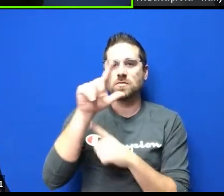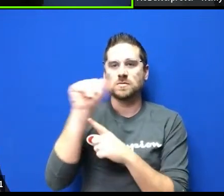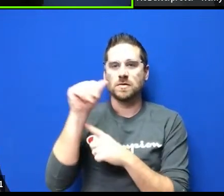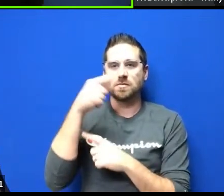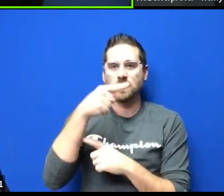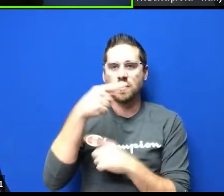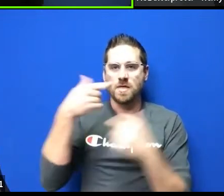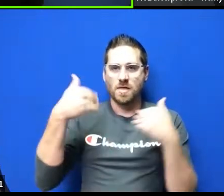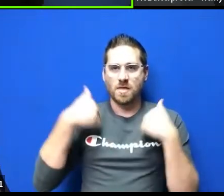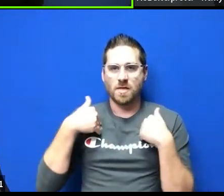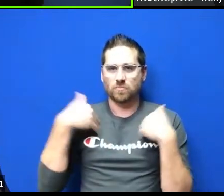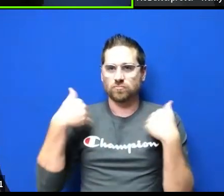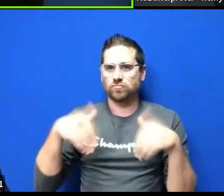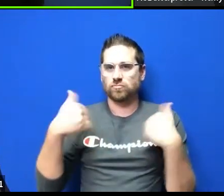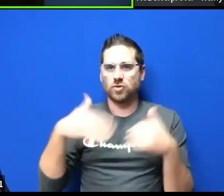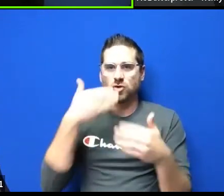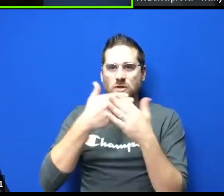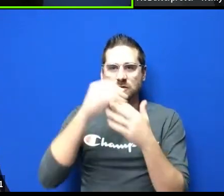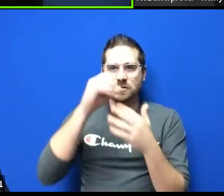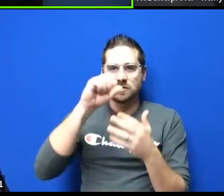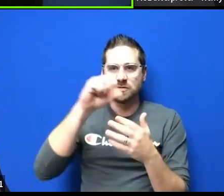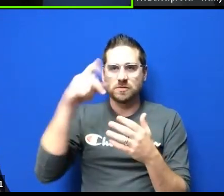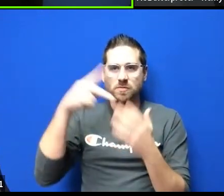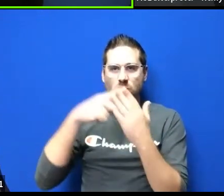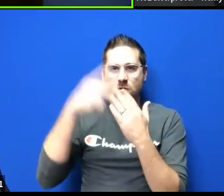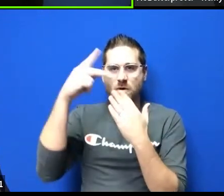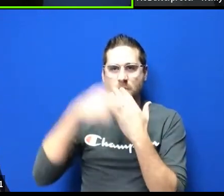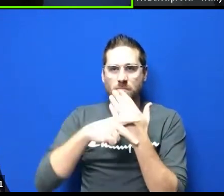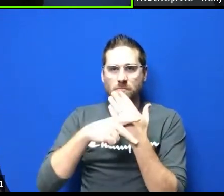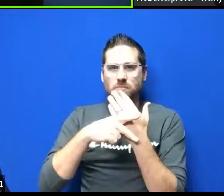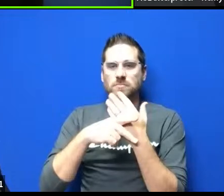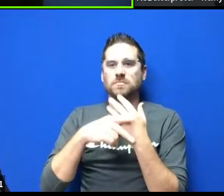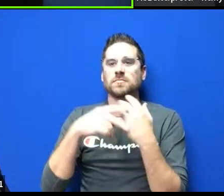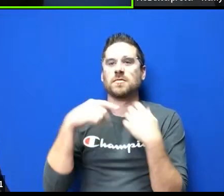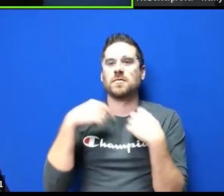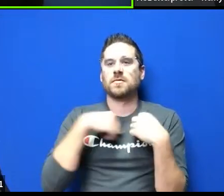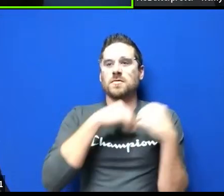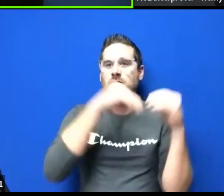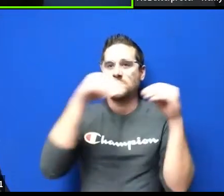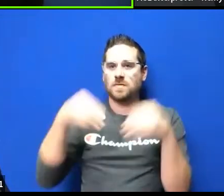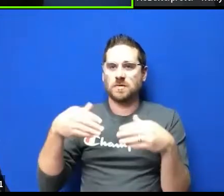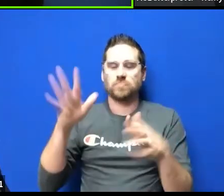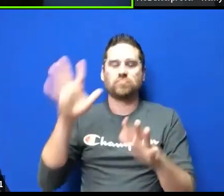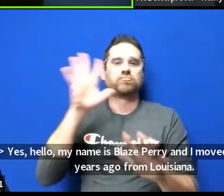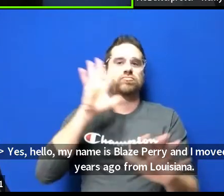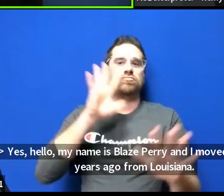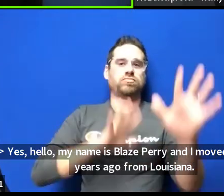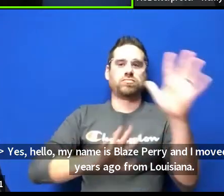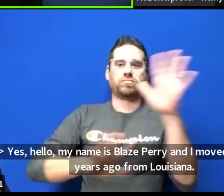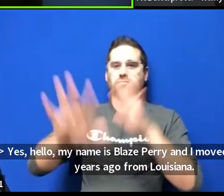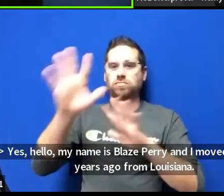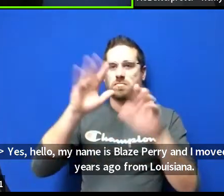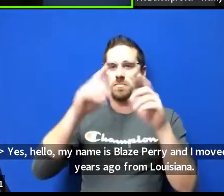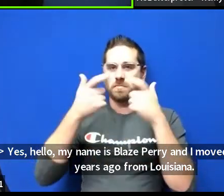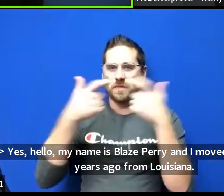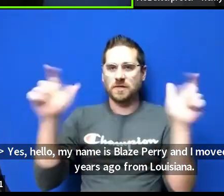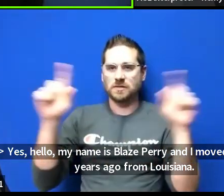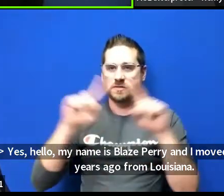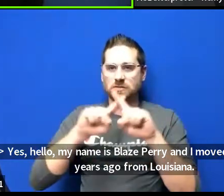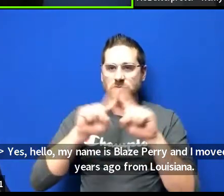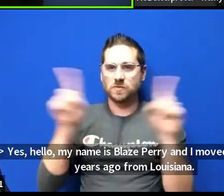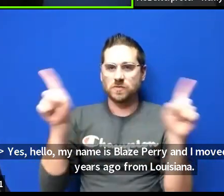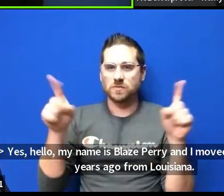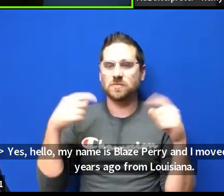from Louisiana. In Louisiana, they had a very good SSP program. And when I